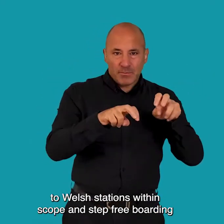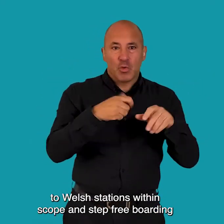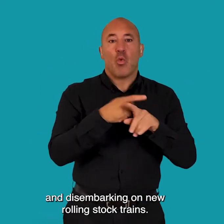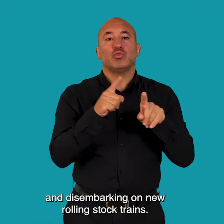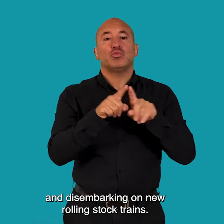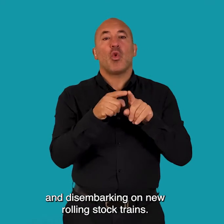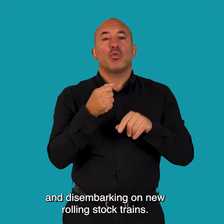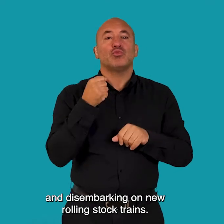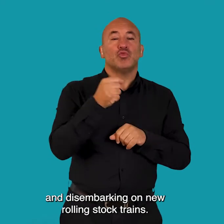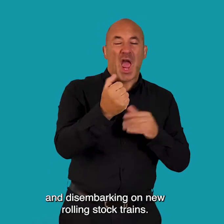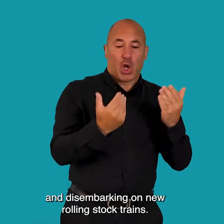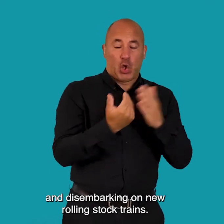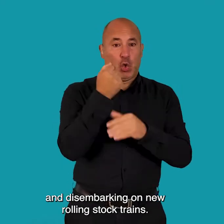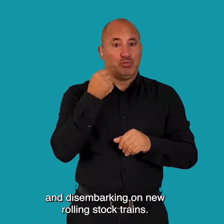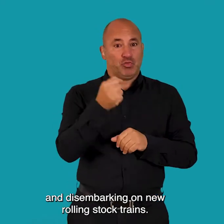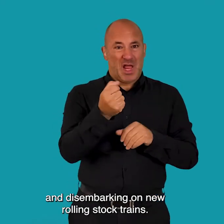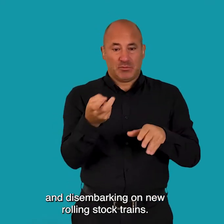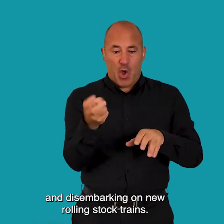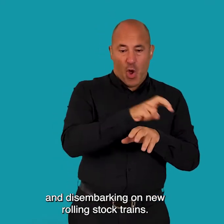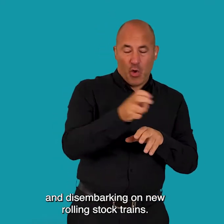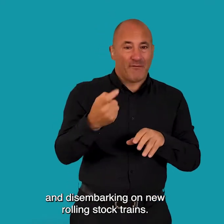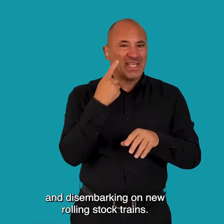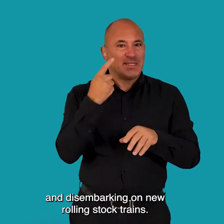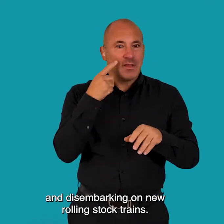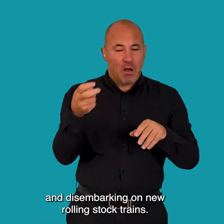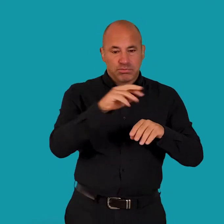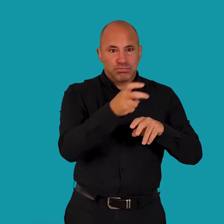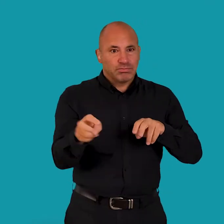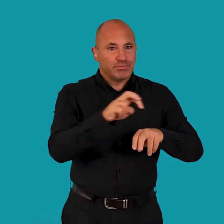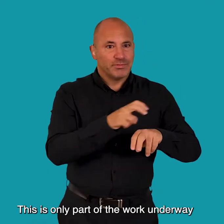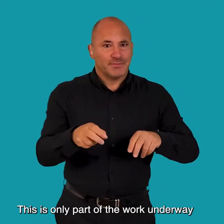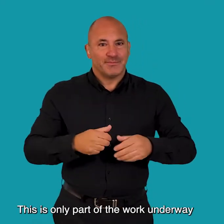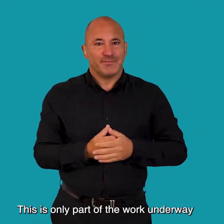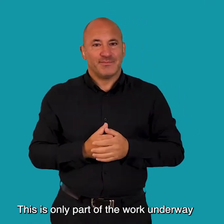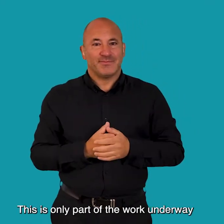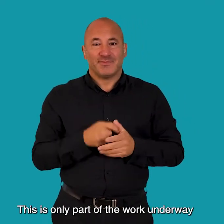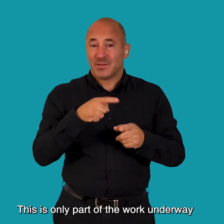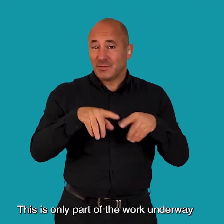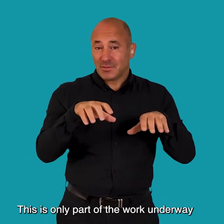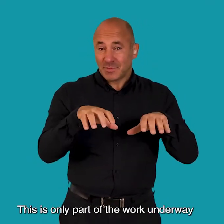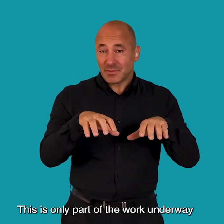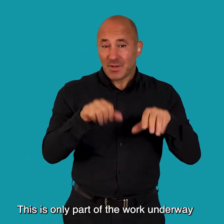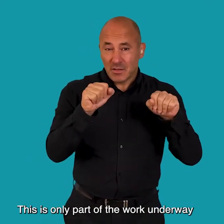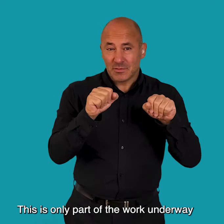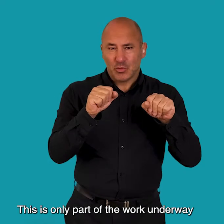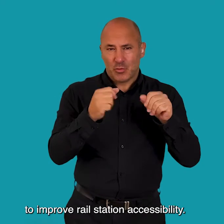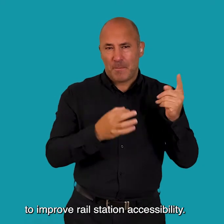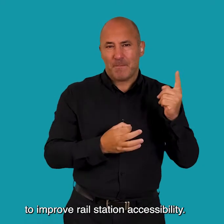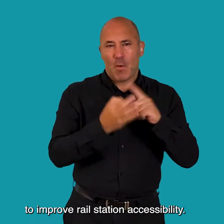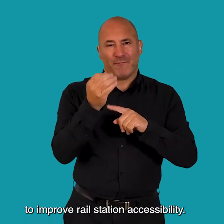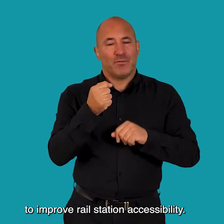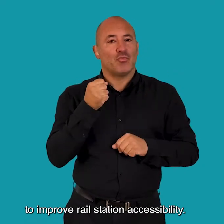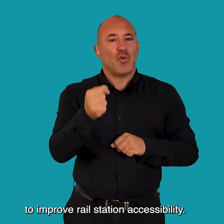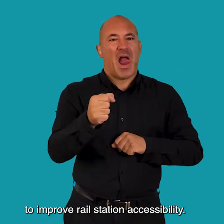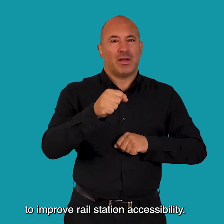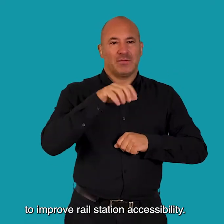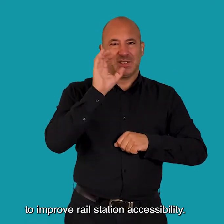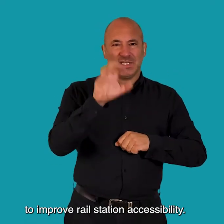and disembarking on new rolling stock trains. This is only part of the work underway to improve rail station